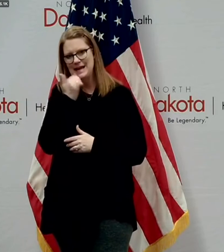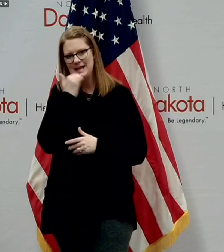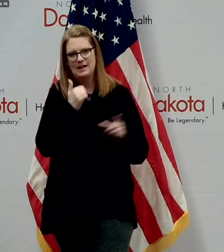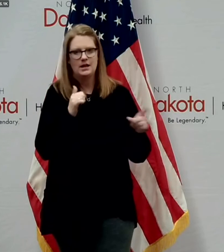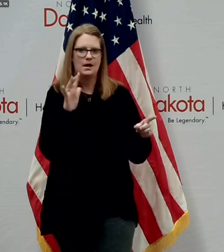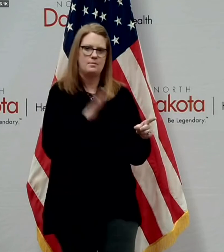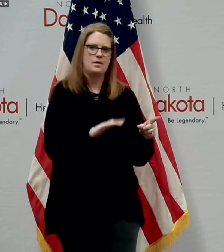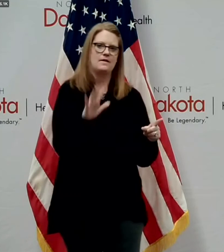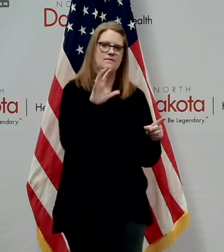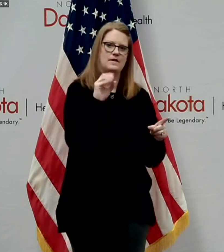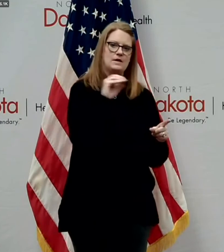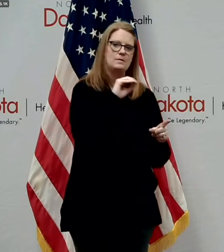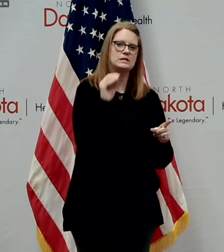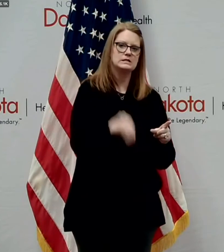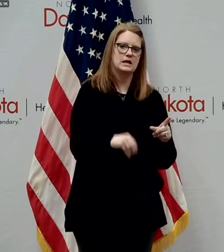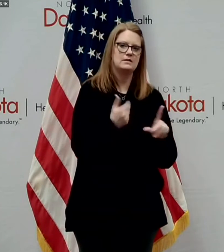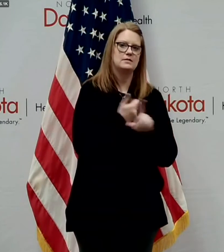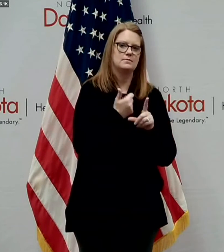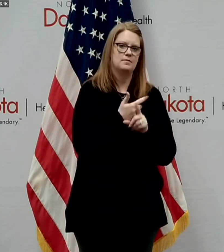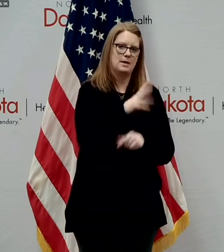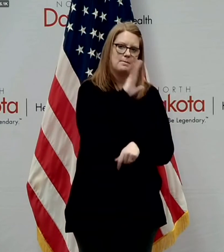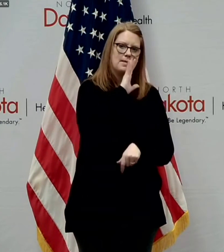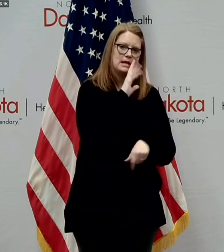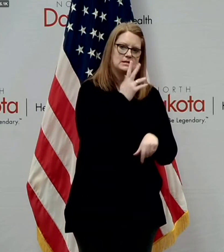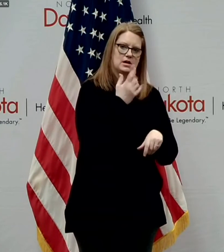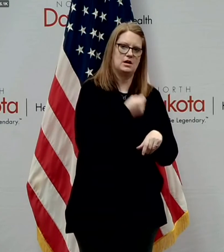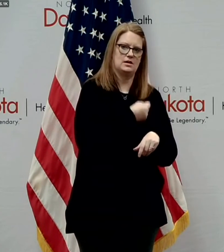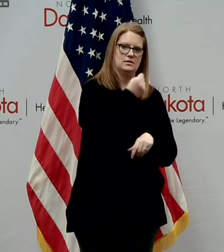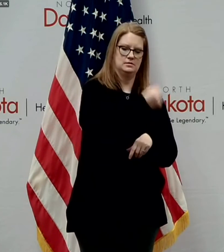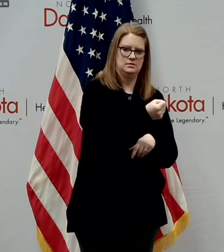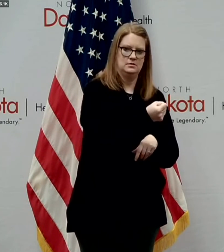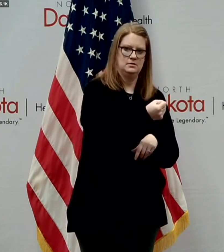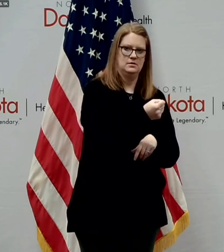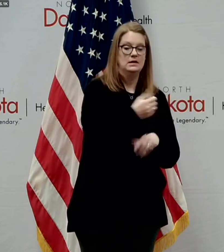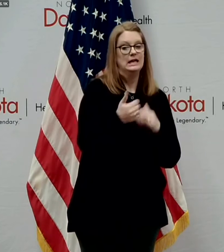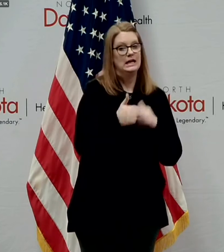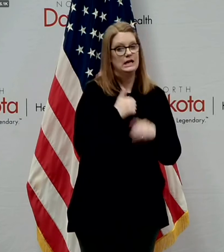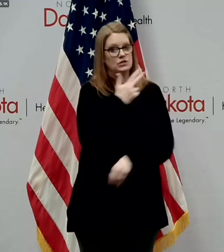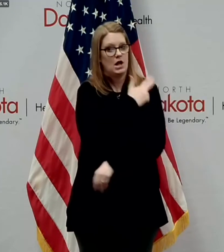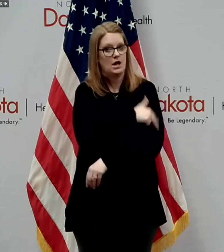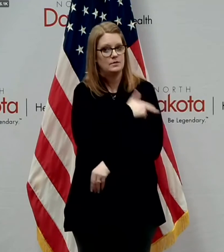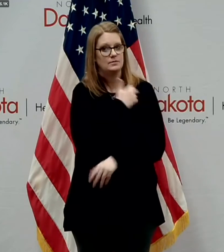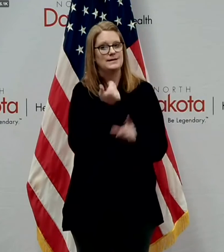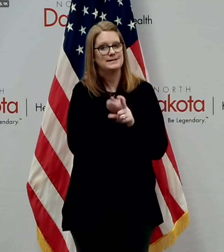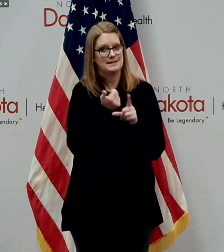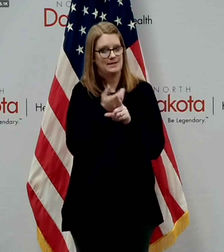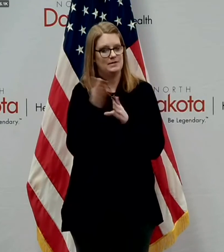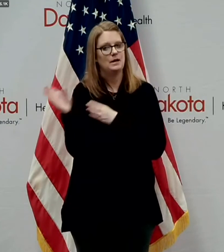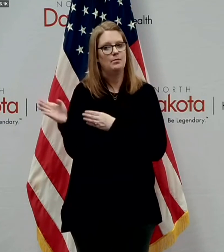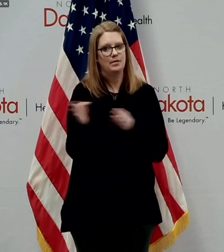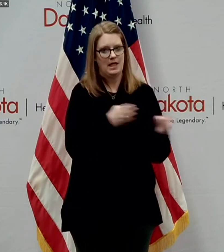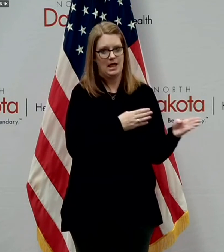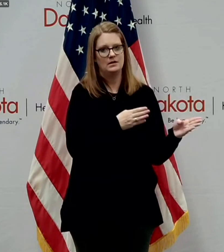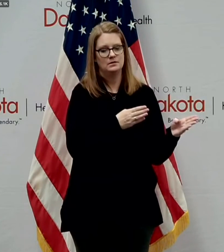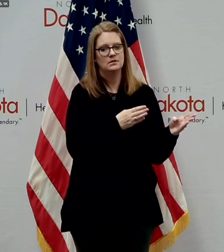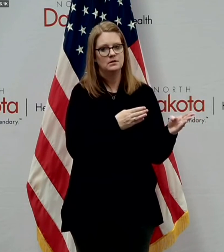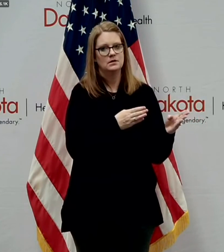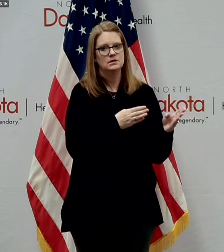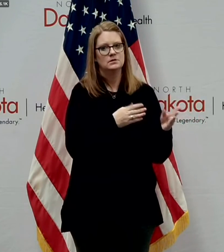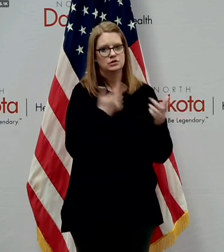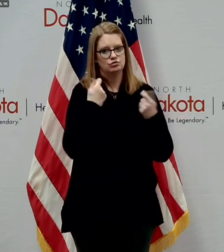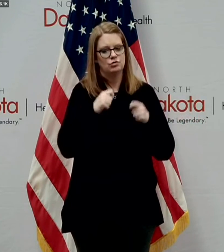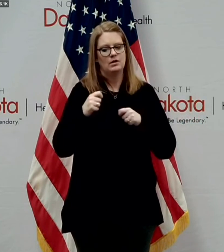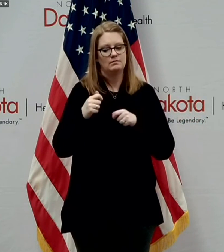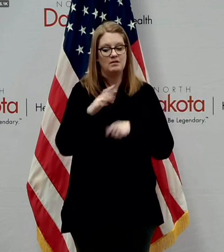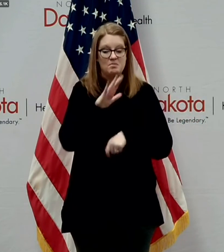approximately 50% of our beds are occupied. Each hospital, though, does have a plan to free up as many beds